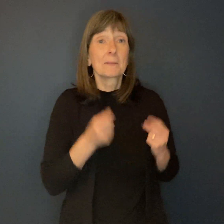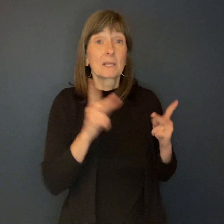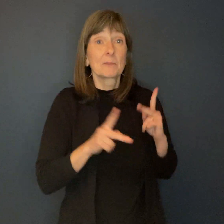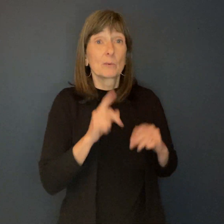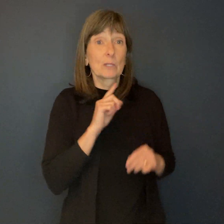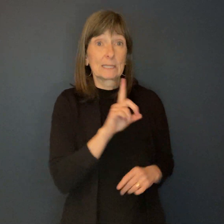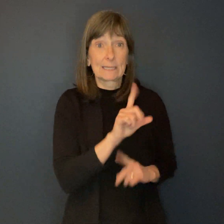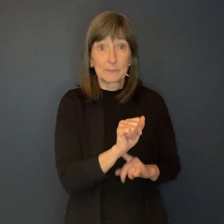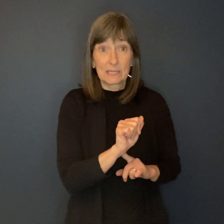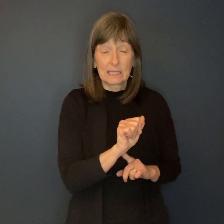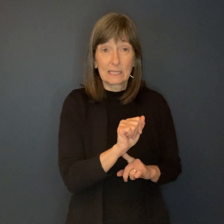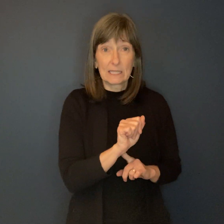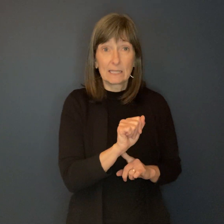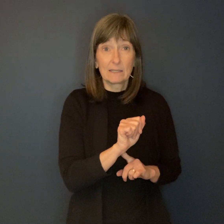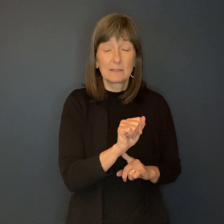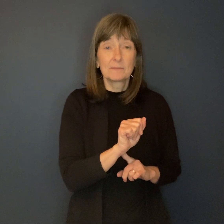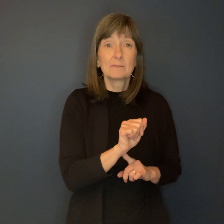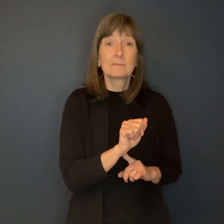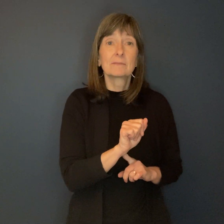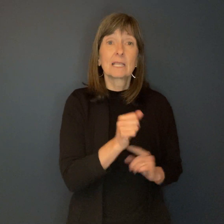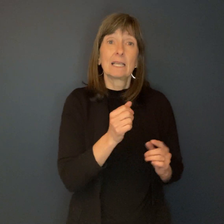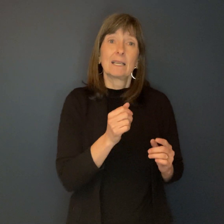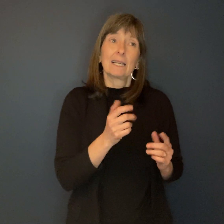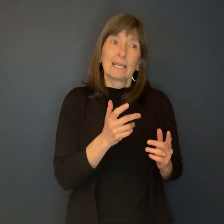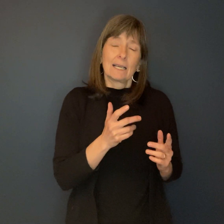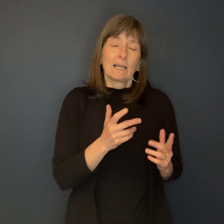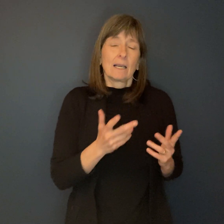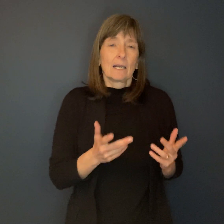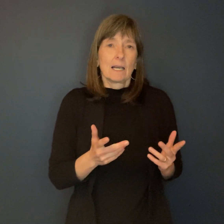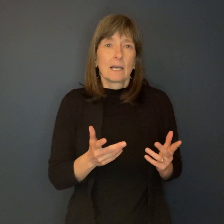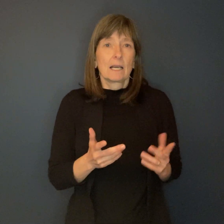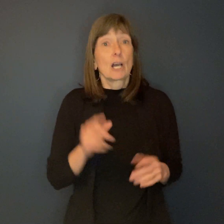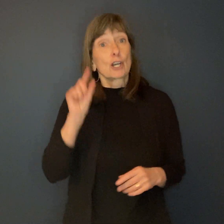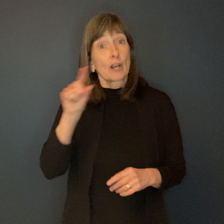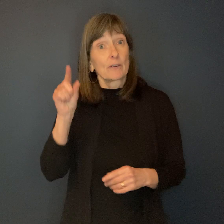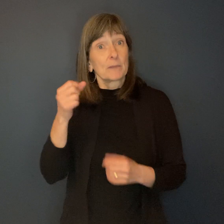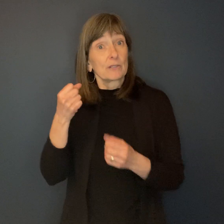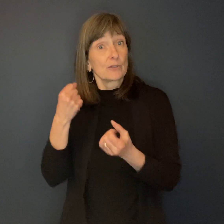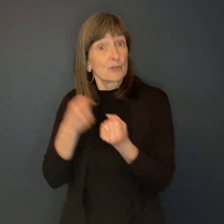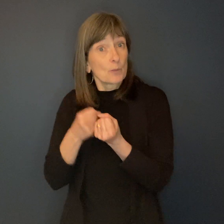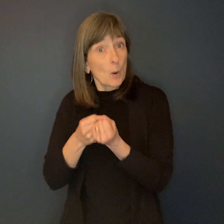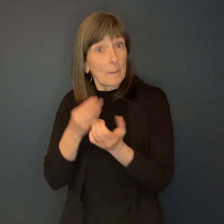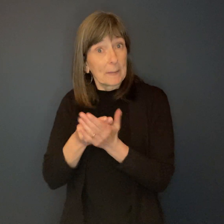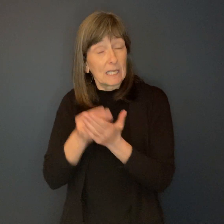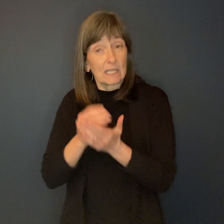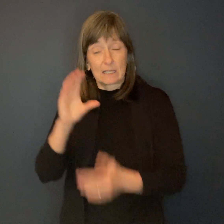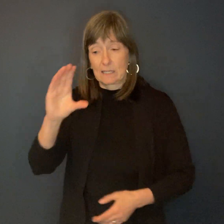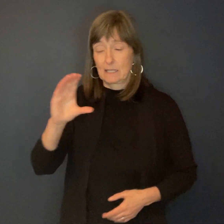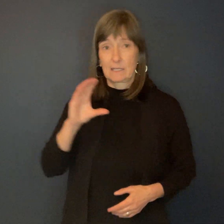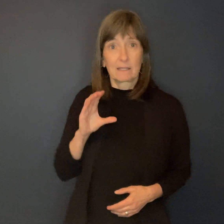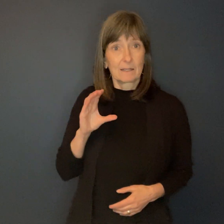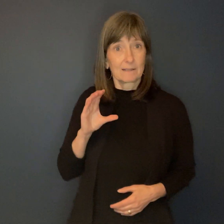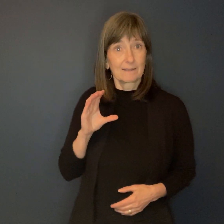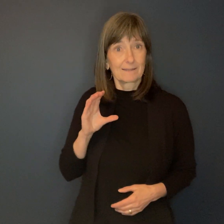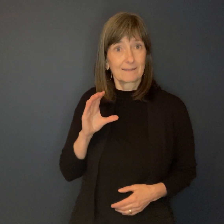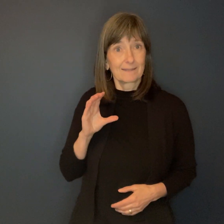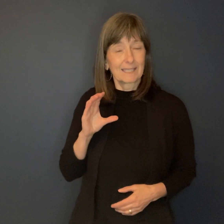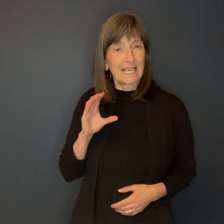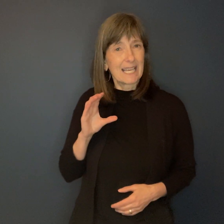and disability supports that they receive from government. And when people go to work,